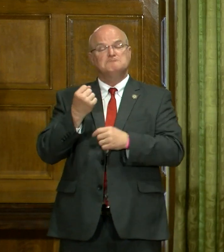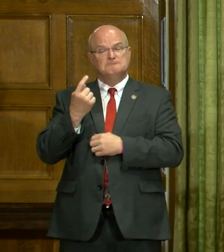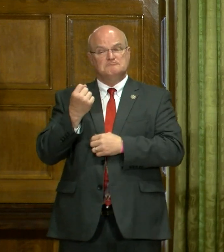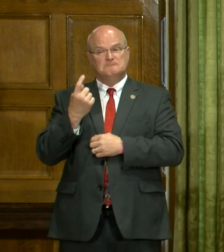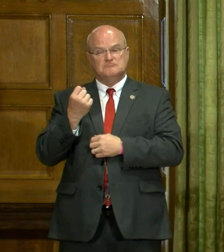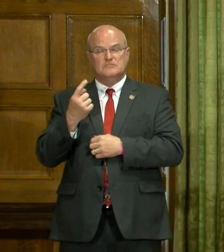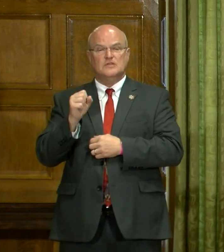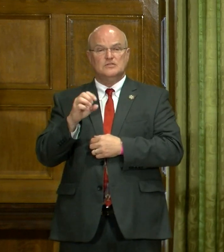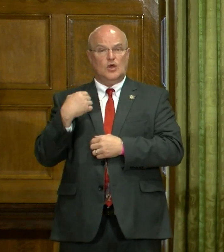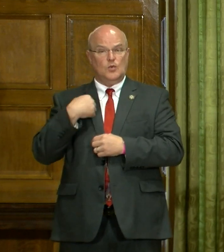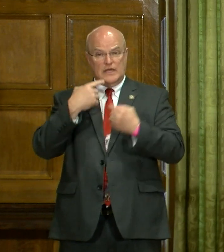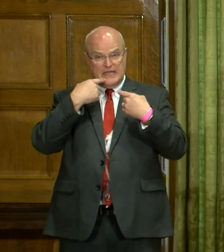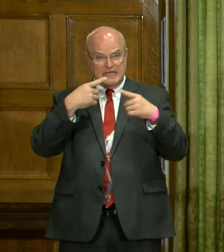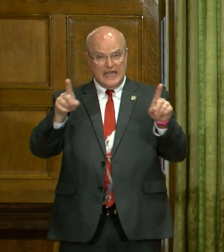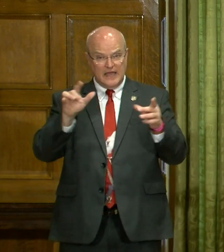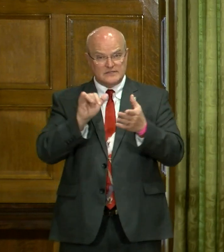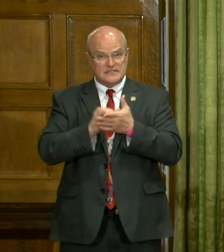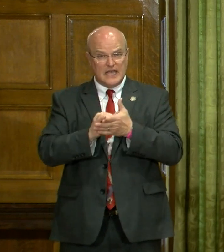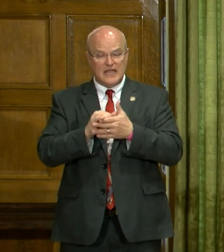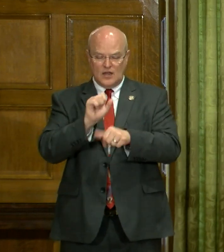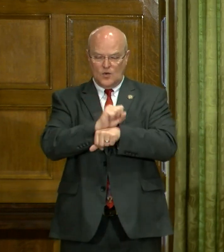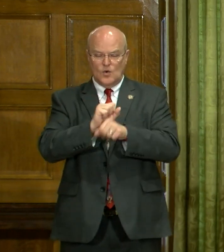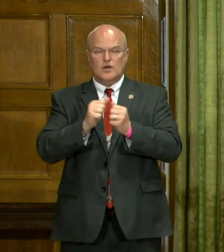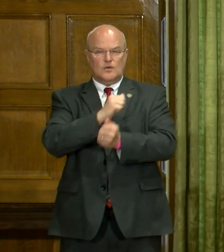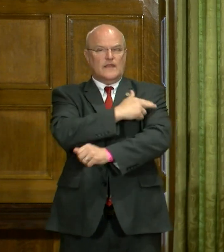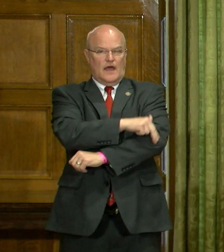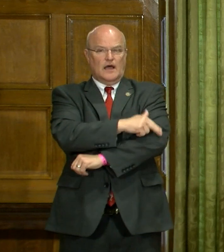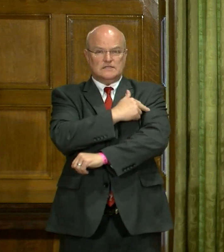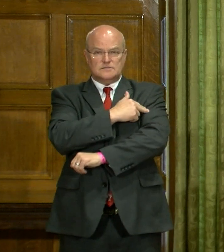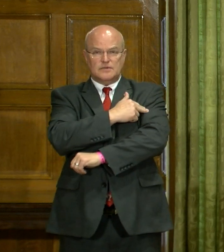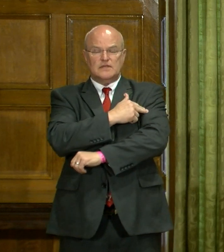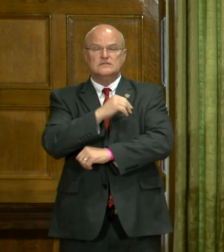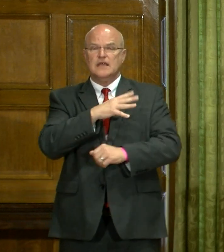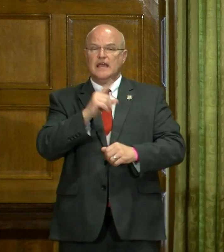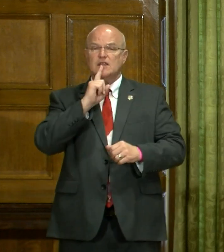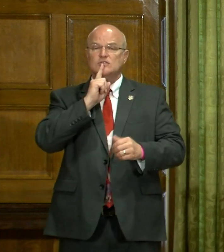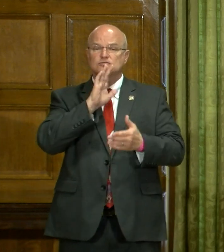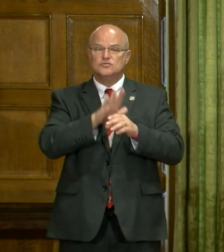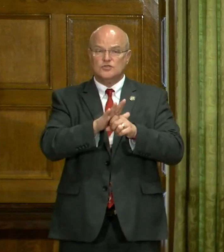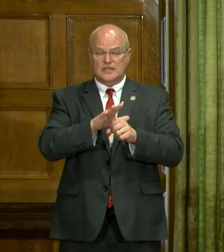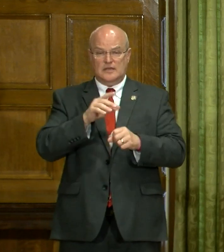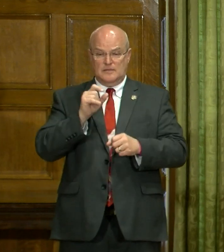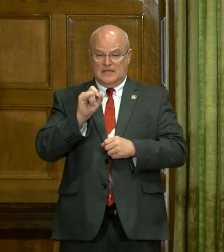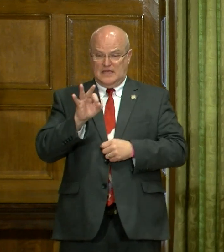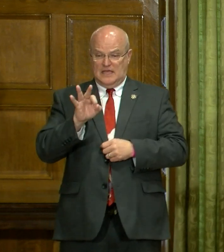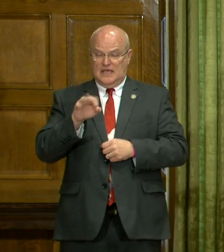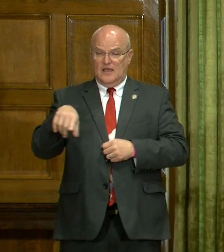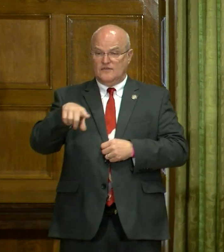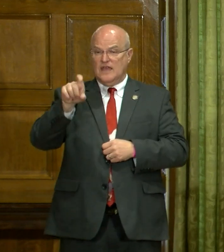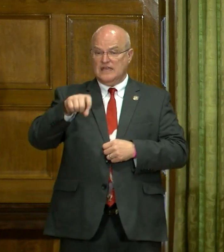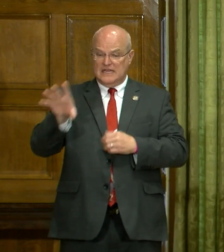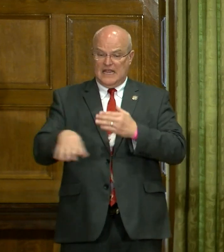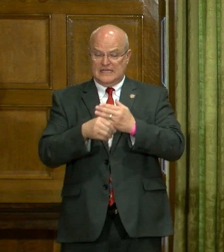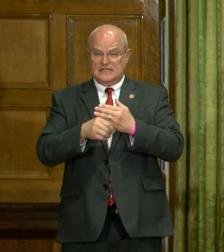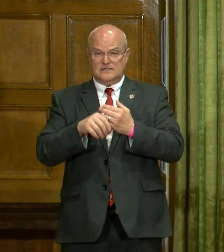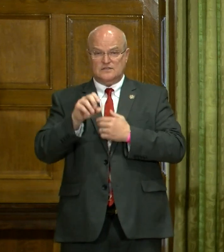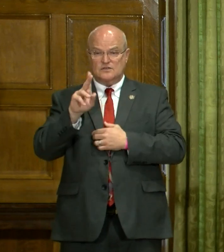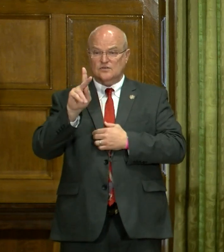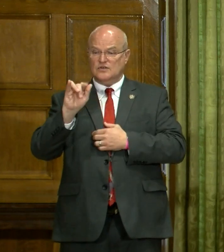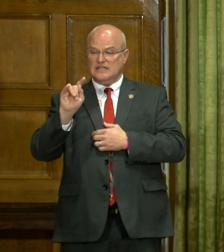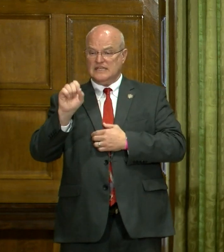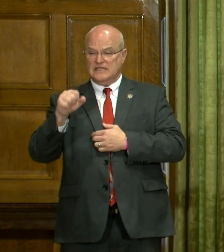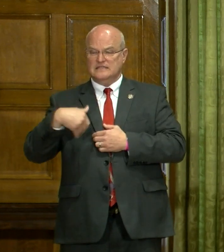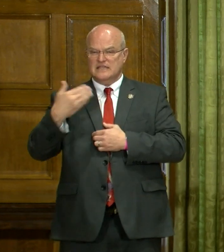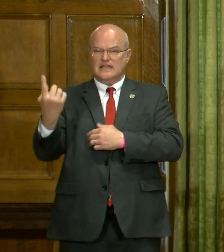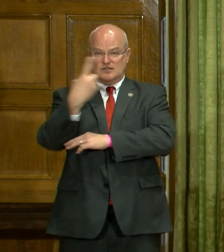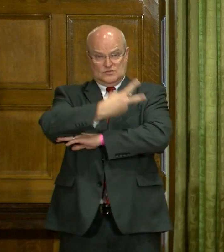and so we announced that. We're working with the hospitals. I've assured them if they need additional supplies during the next